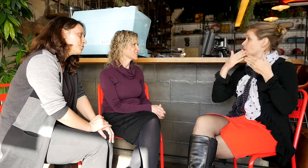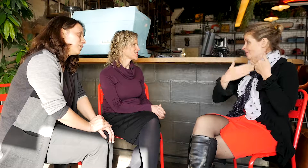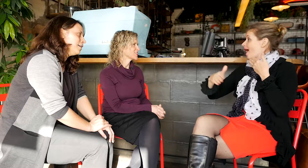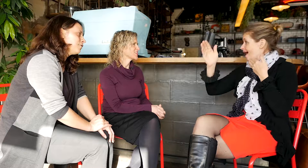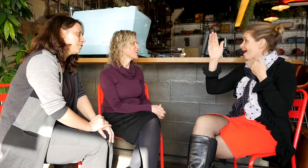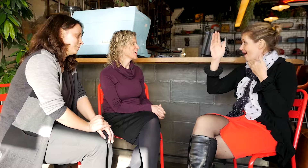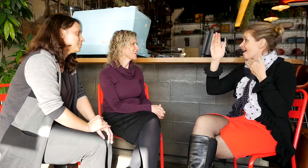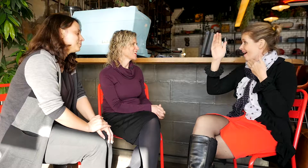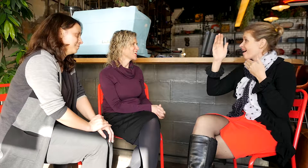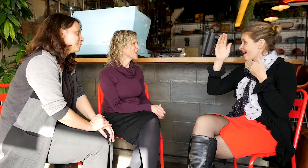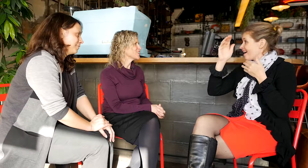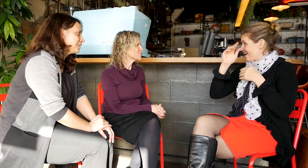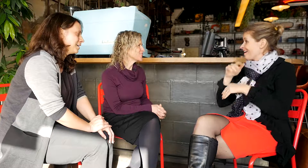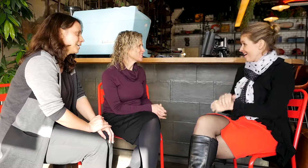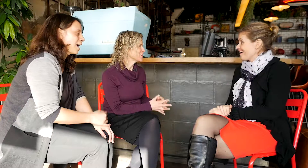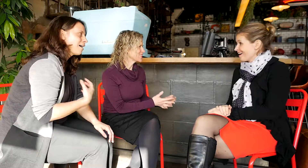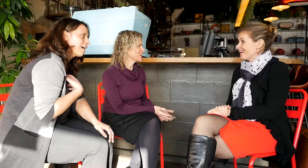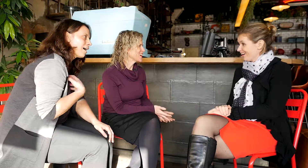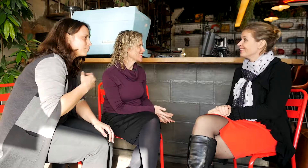for life. Okay. Can I ask you what your sign name is?